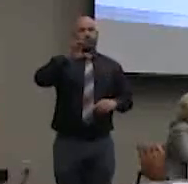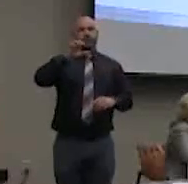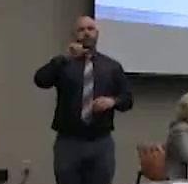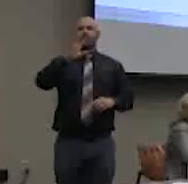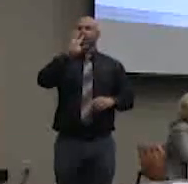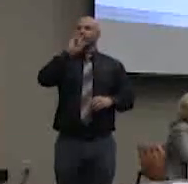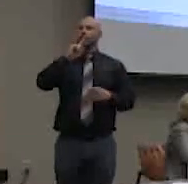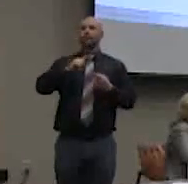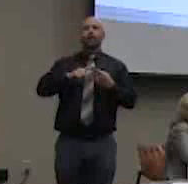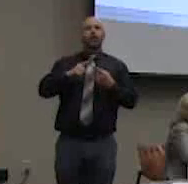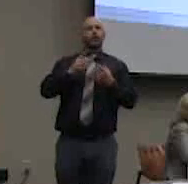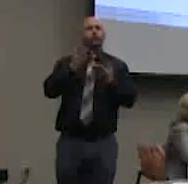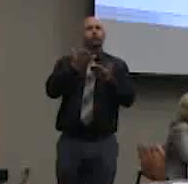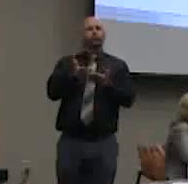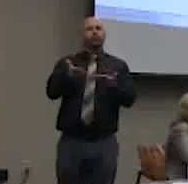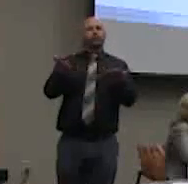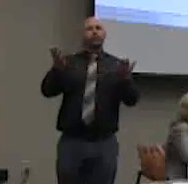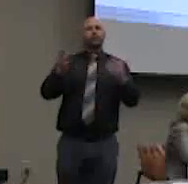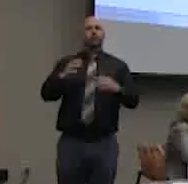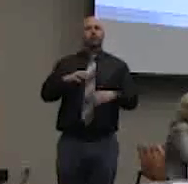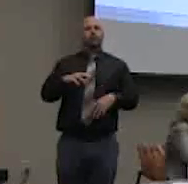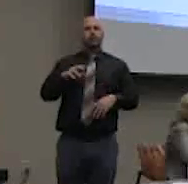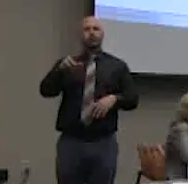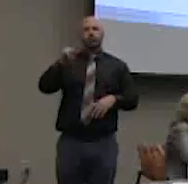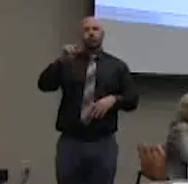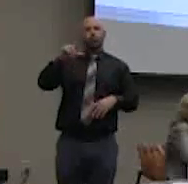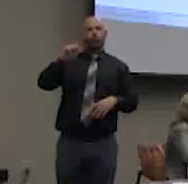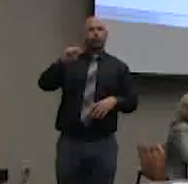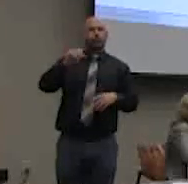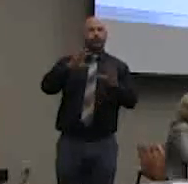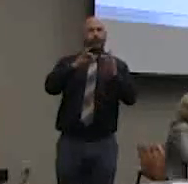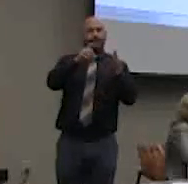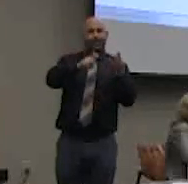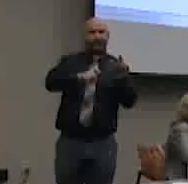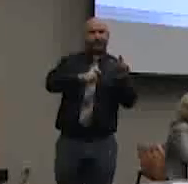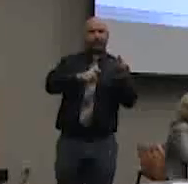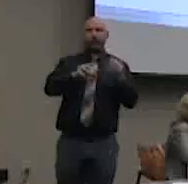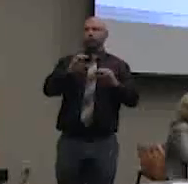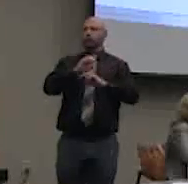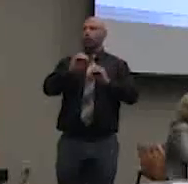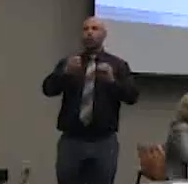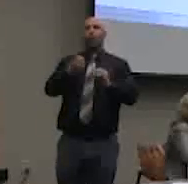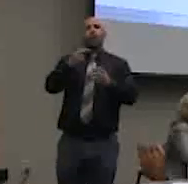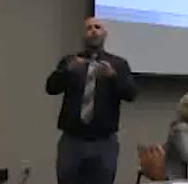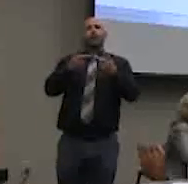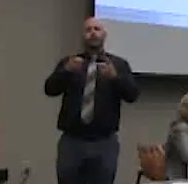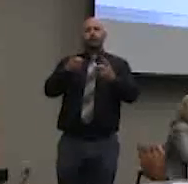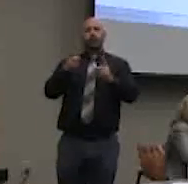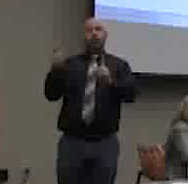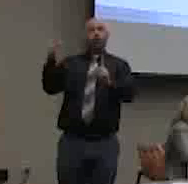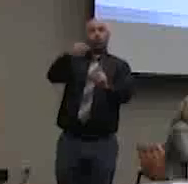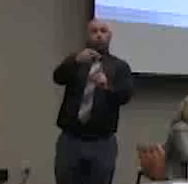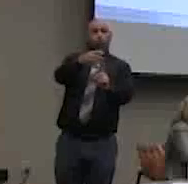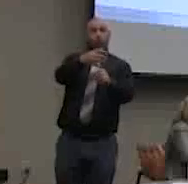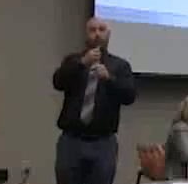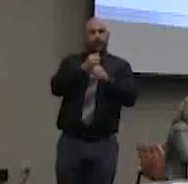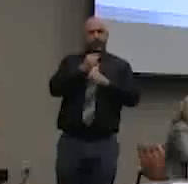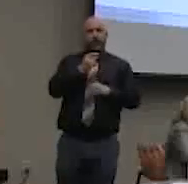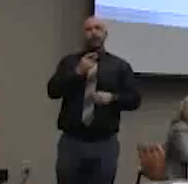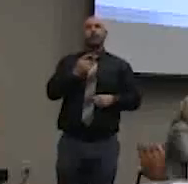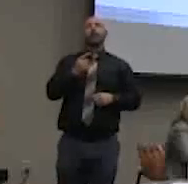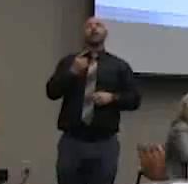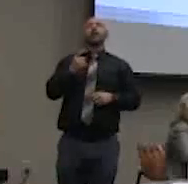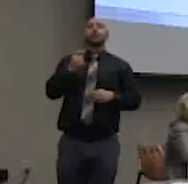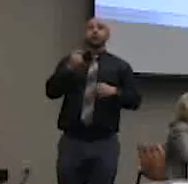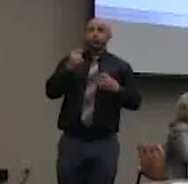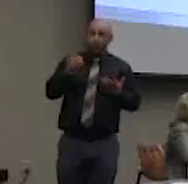families need and how there's not really a place for you to go and get all of that. And so one of the pieces of our website is to have